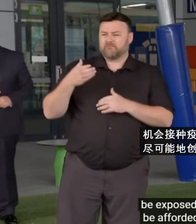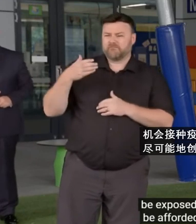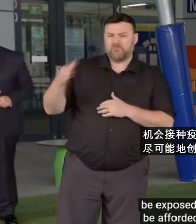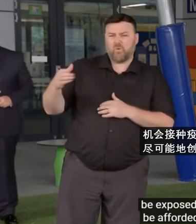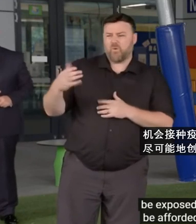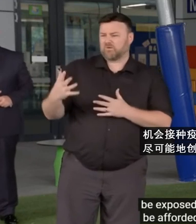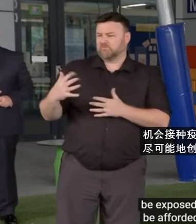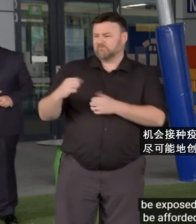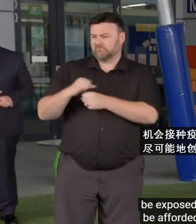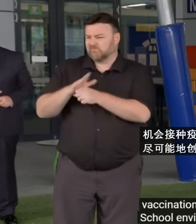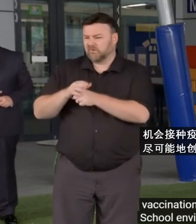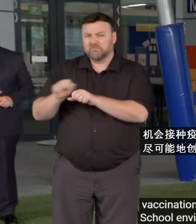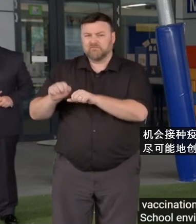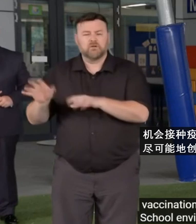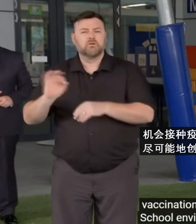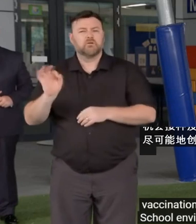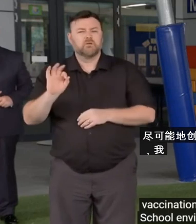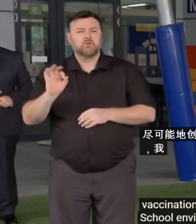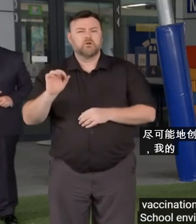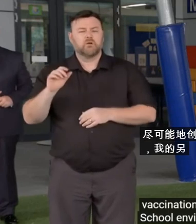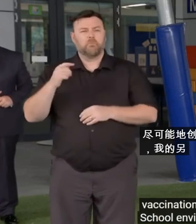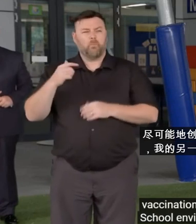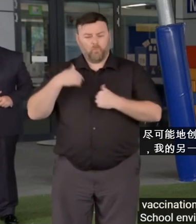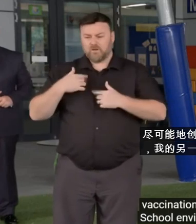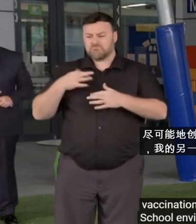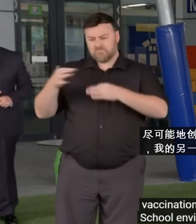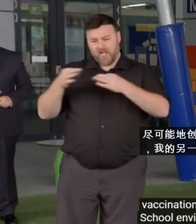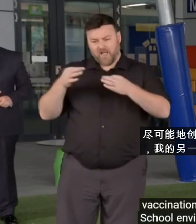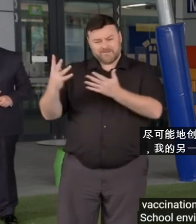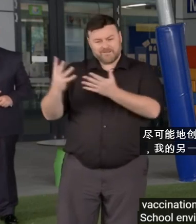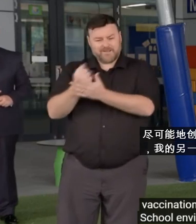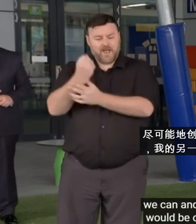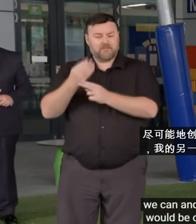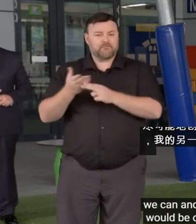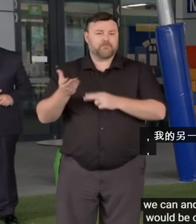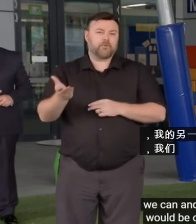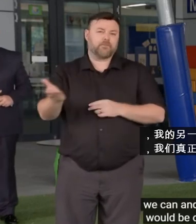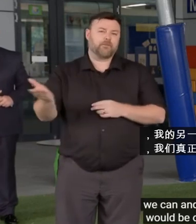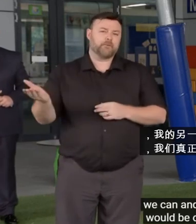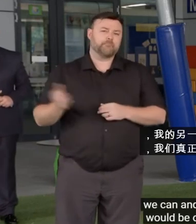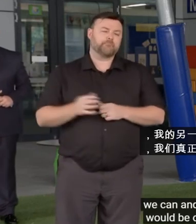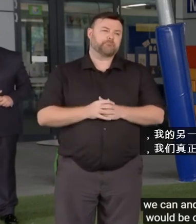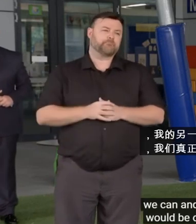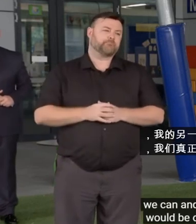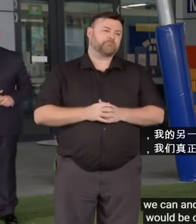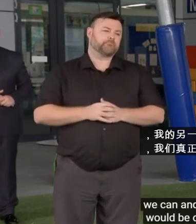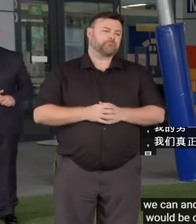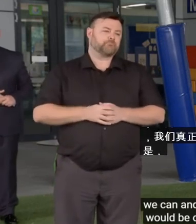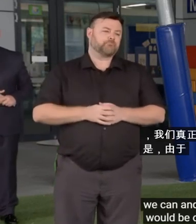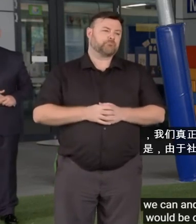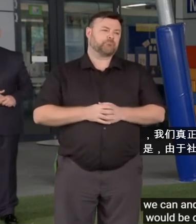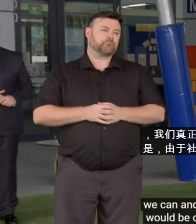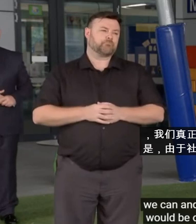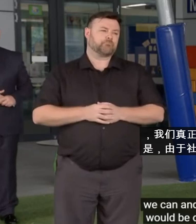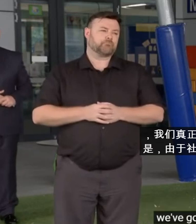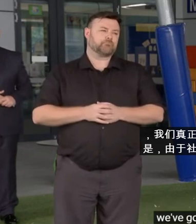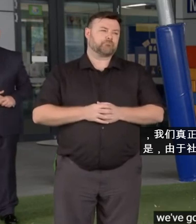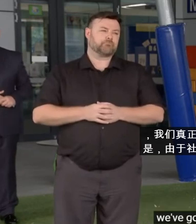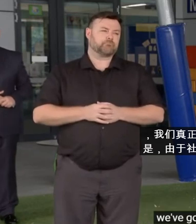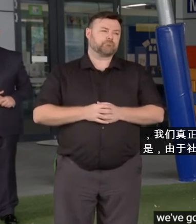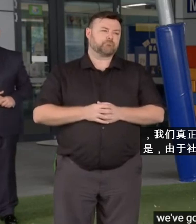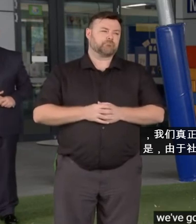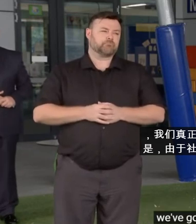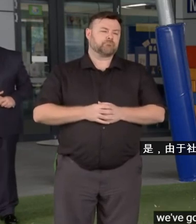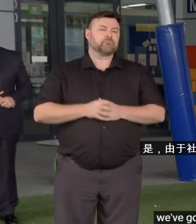school environments as safe as we can. And my other message would be, one of the concerns we've got really is around children